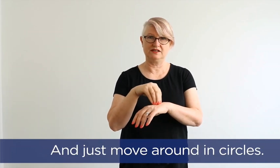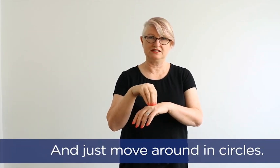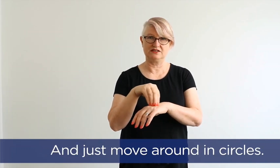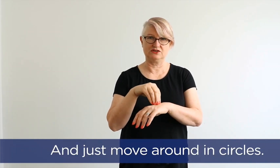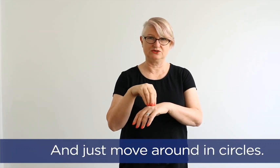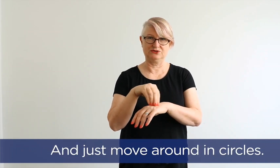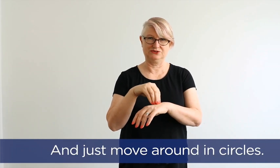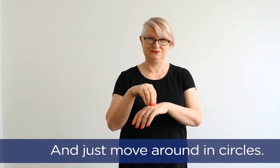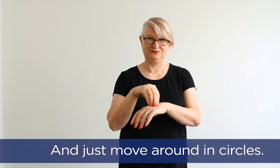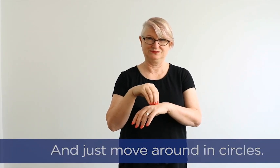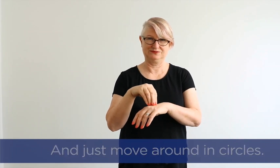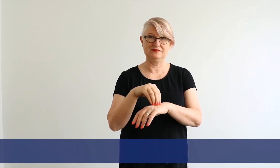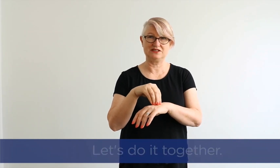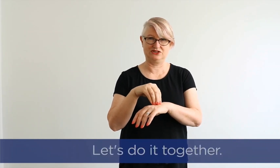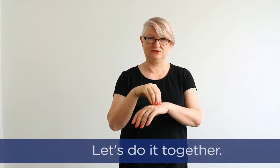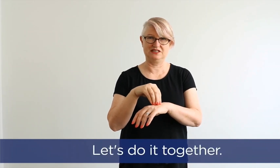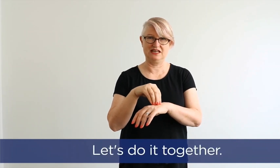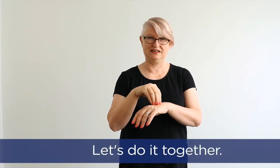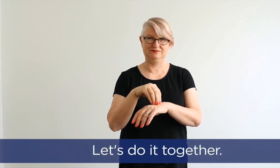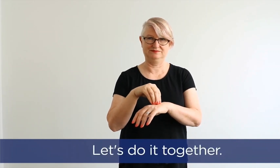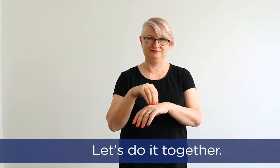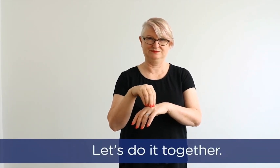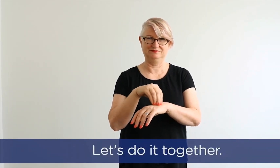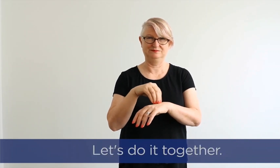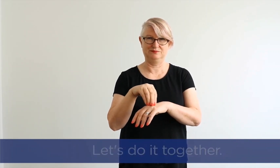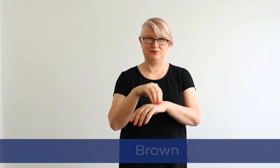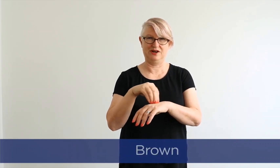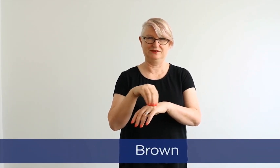in circles. Let's do it together. Brown.